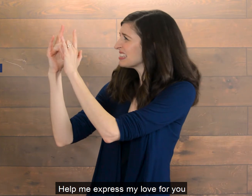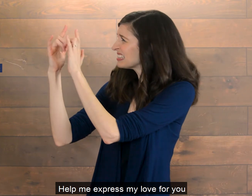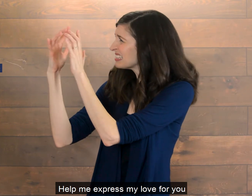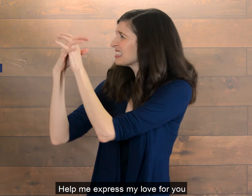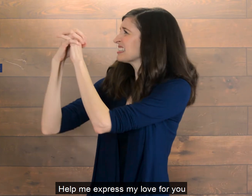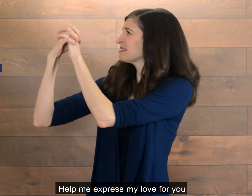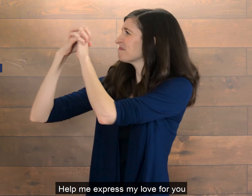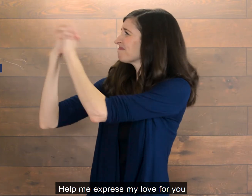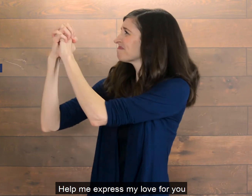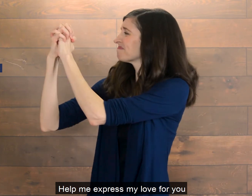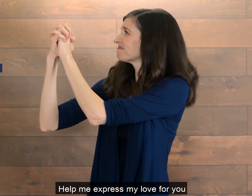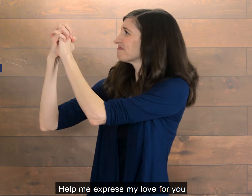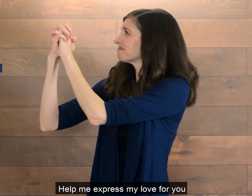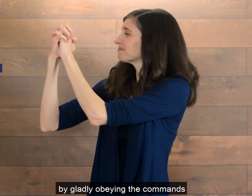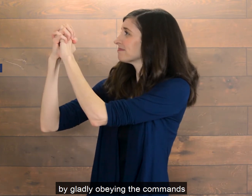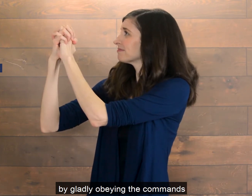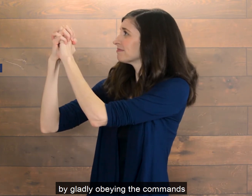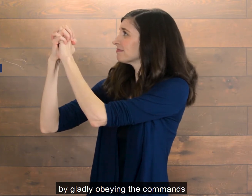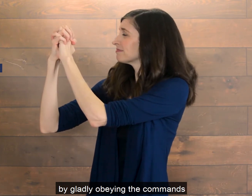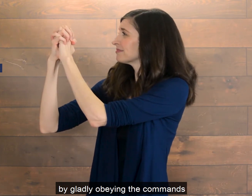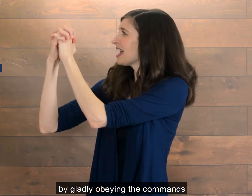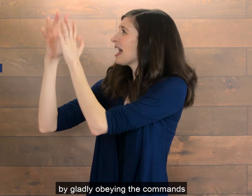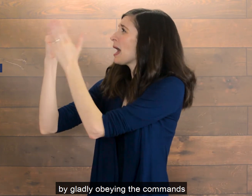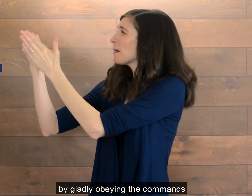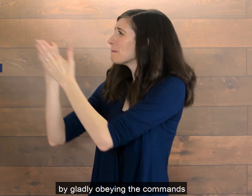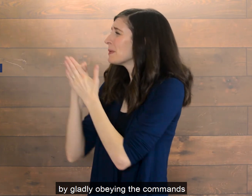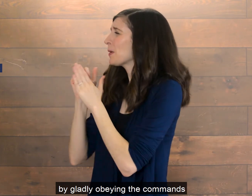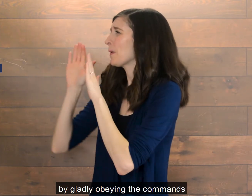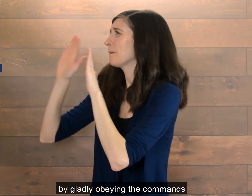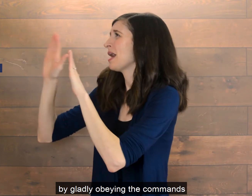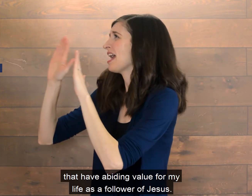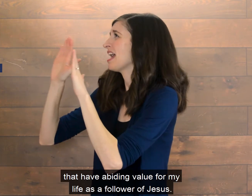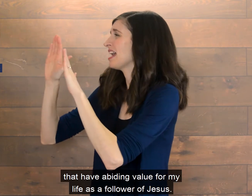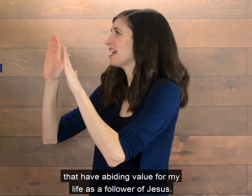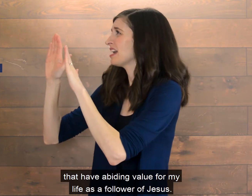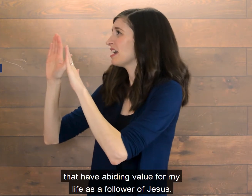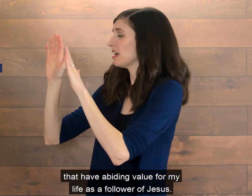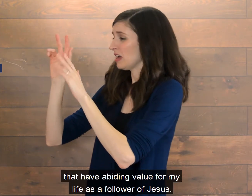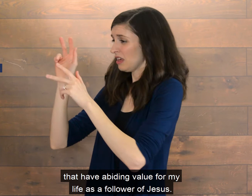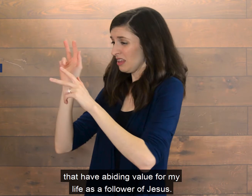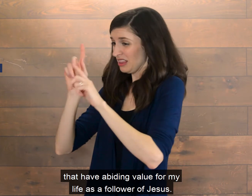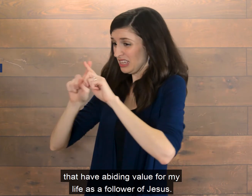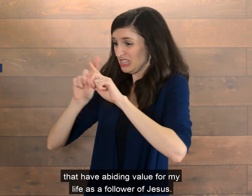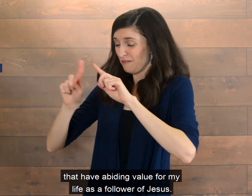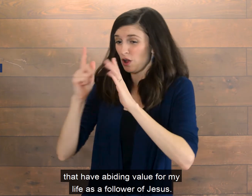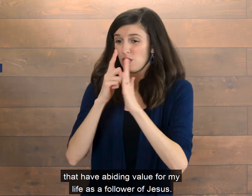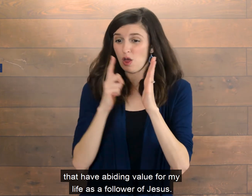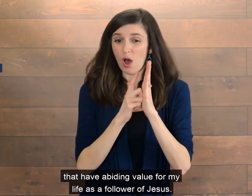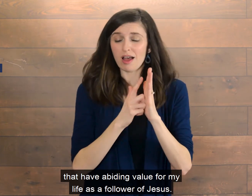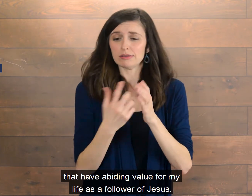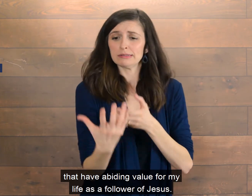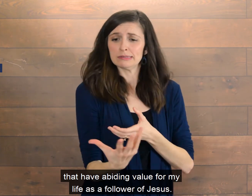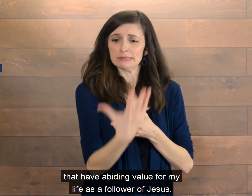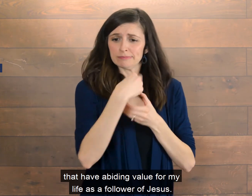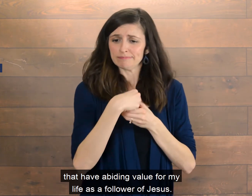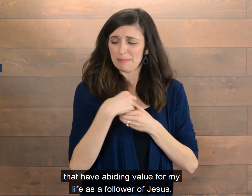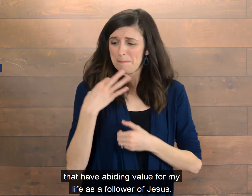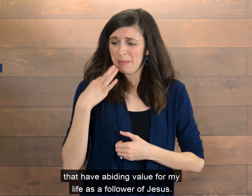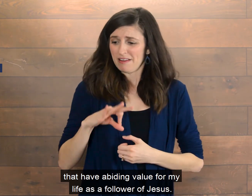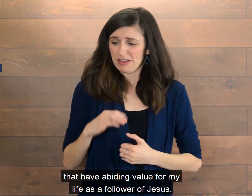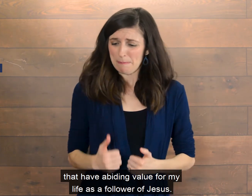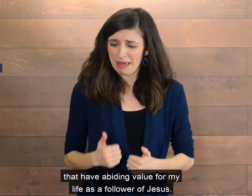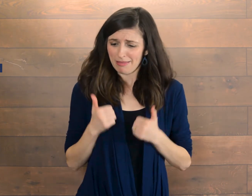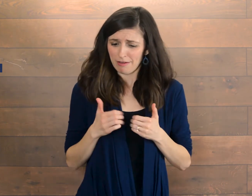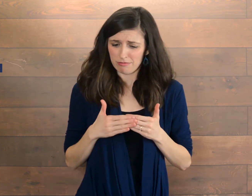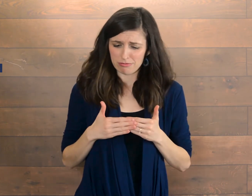Help me express my love for you by gladly obeying the commands that have abiding value for my life as a follower